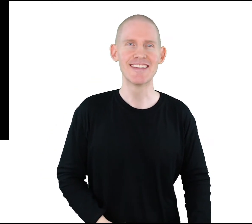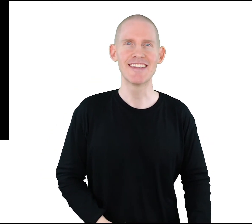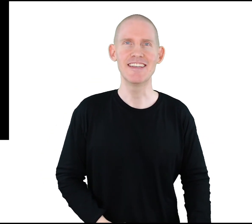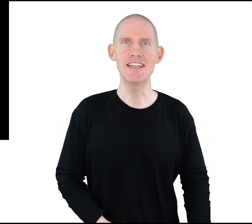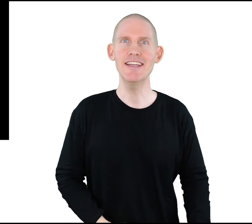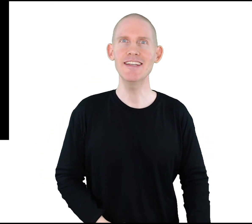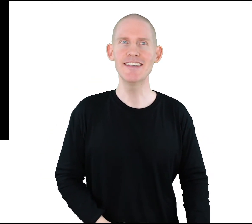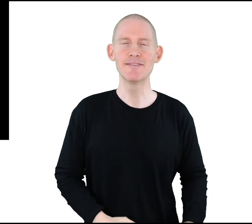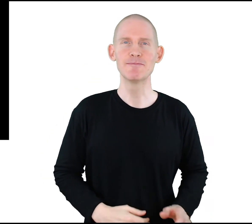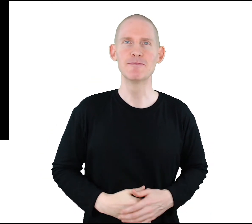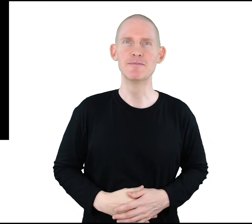Need.